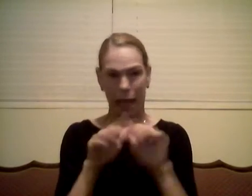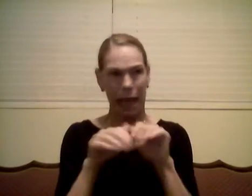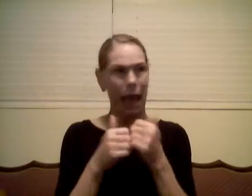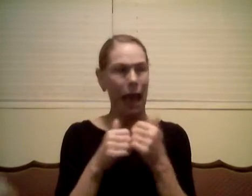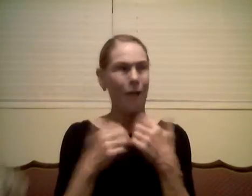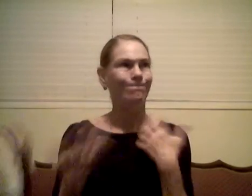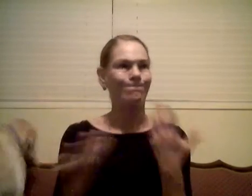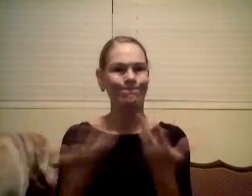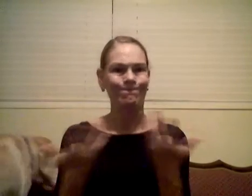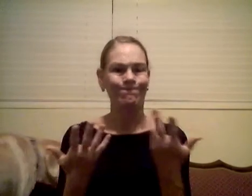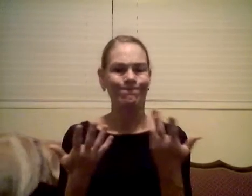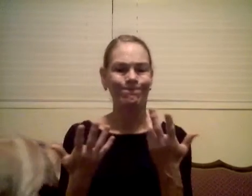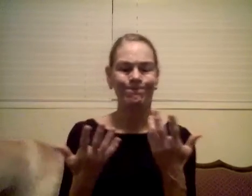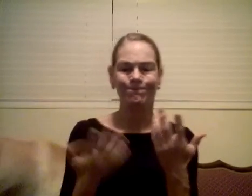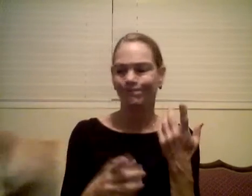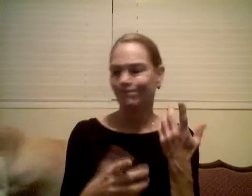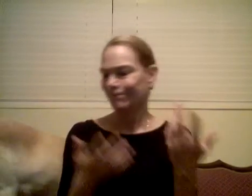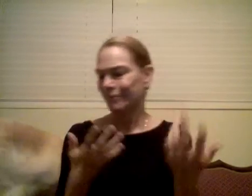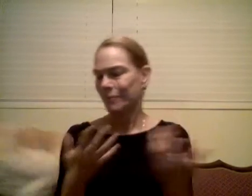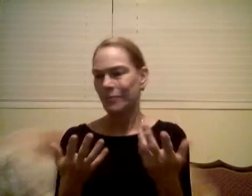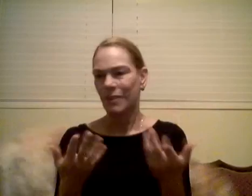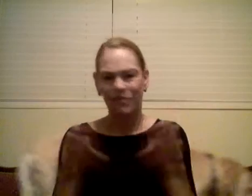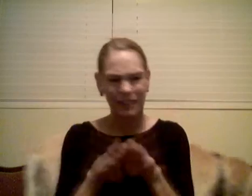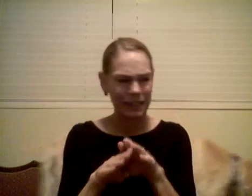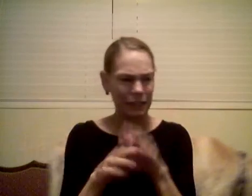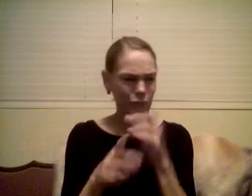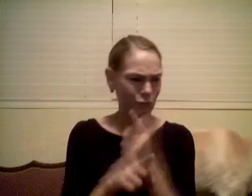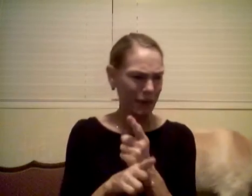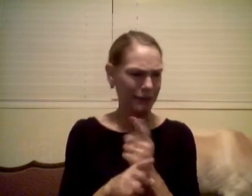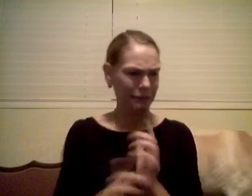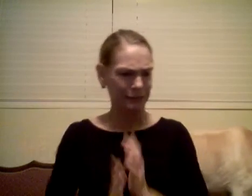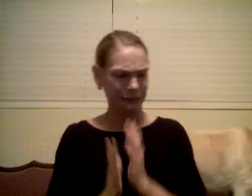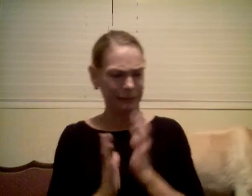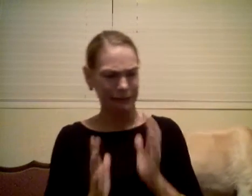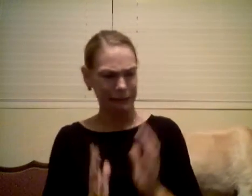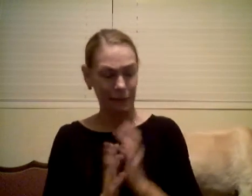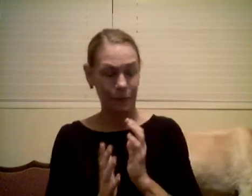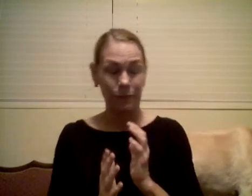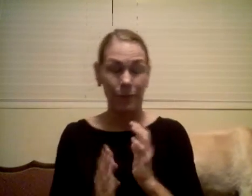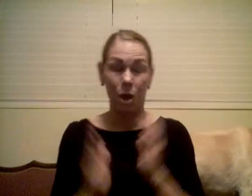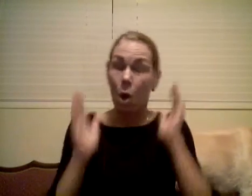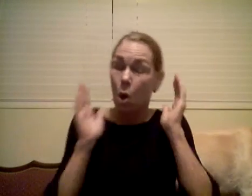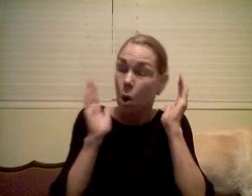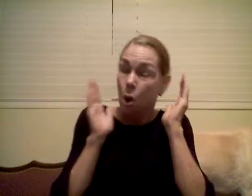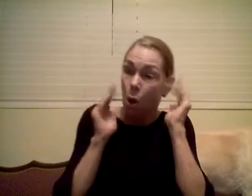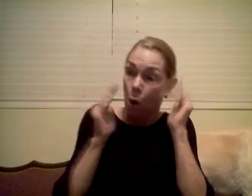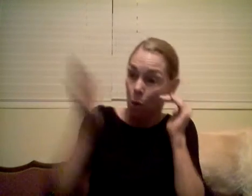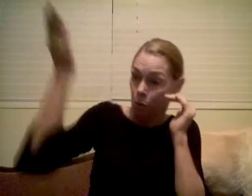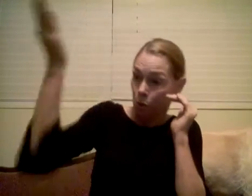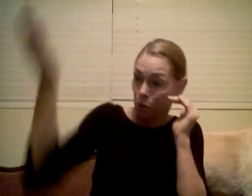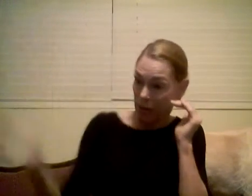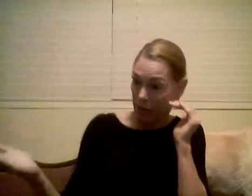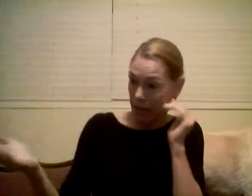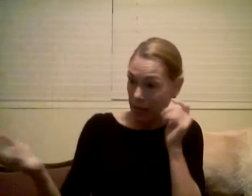What's the appropriate thing to do? Well, hopefully, if you're working with a hiring manager who's worth his or her salt, after they've asked